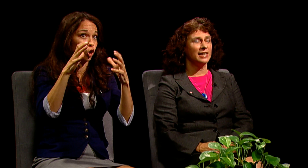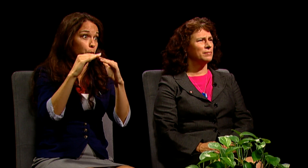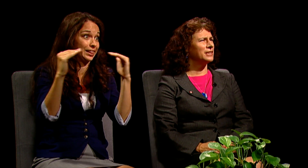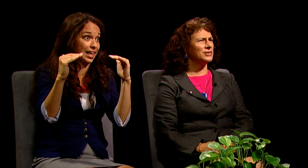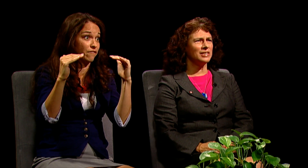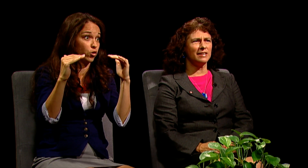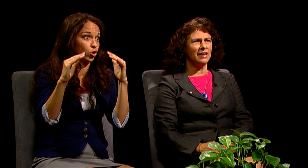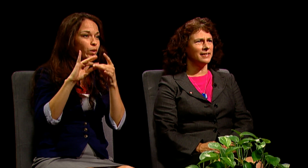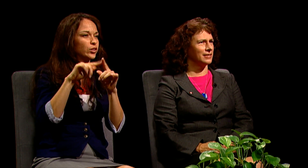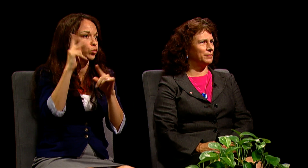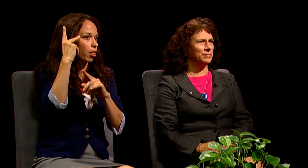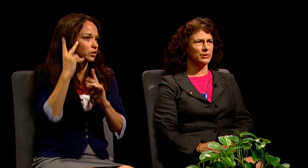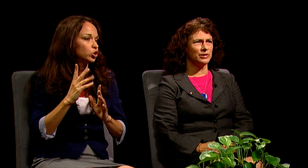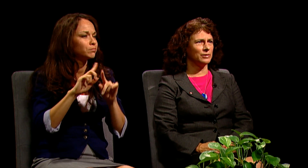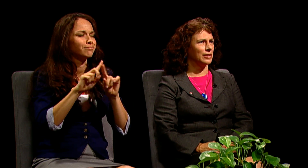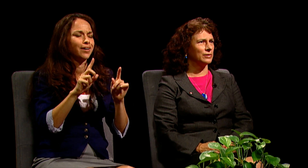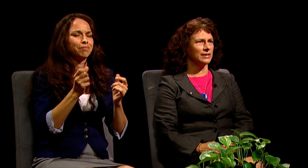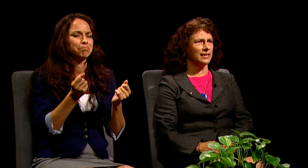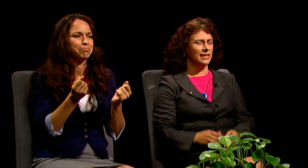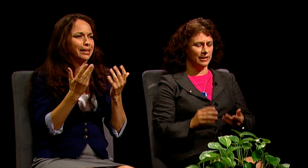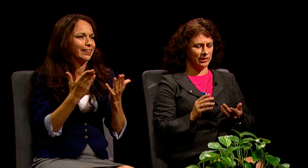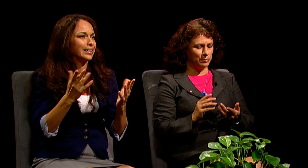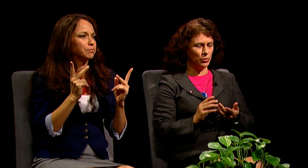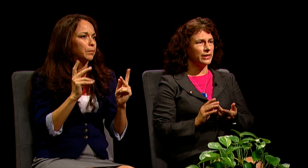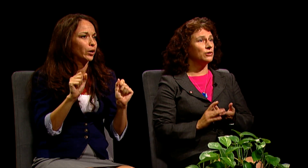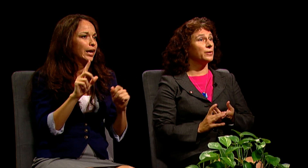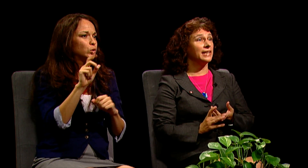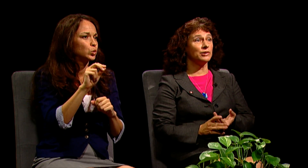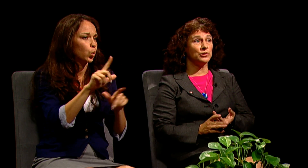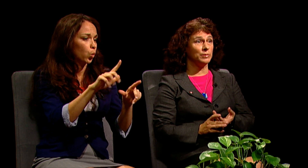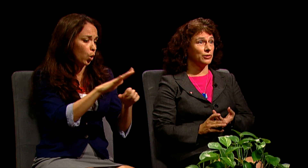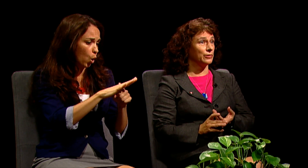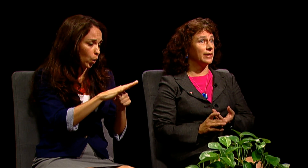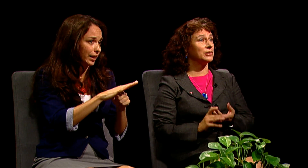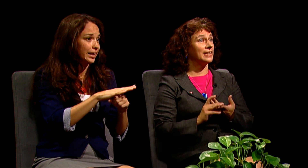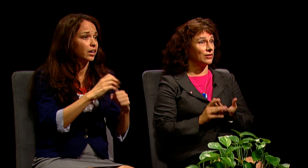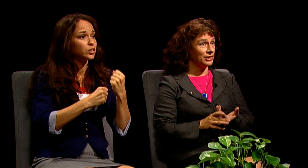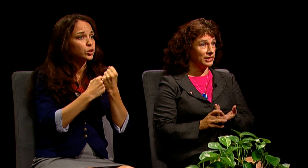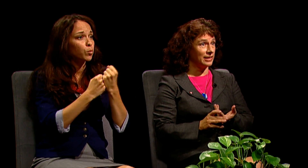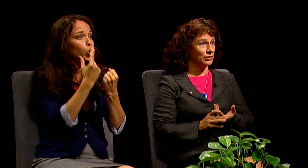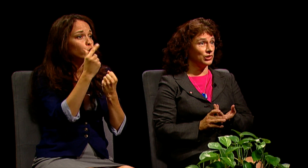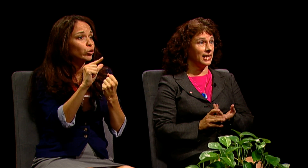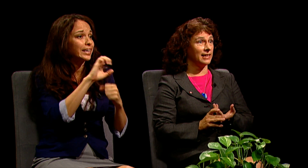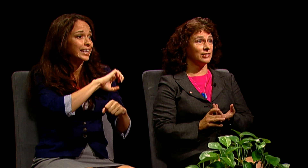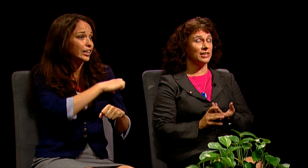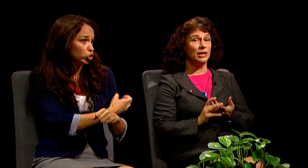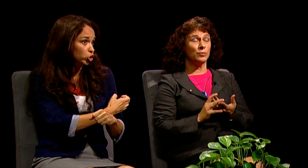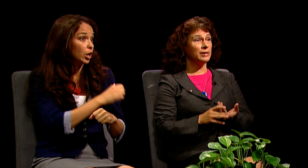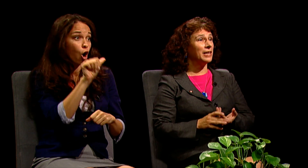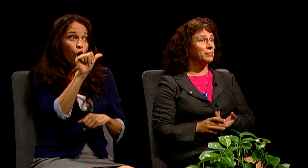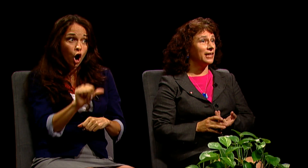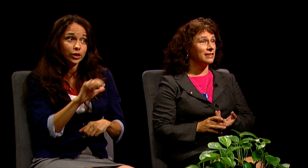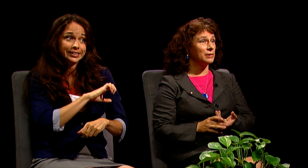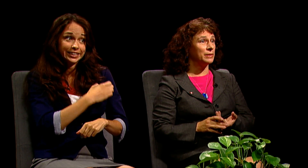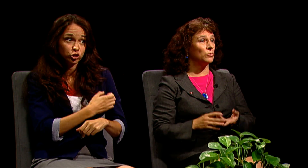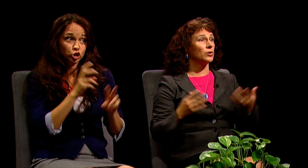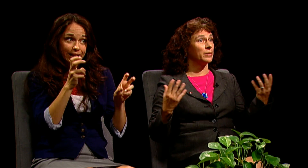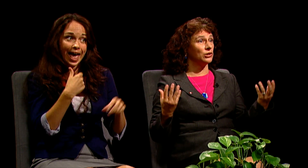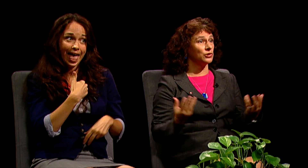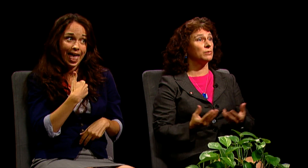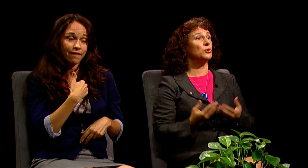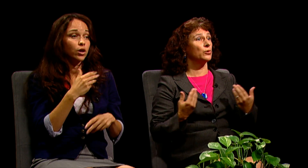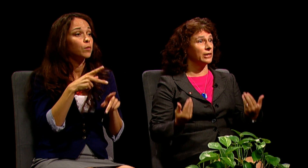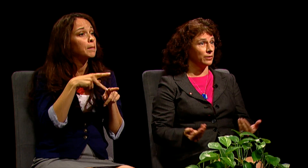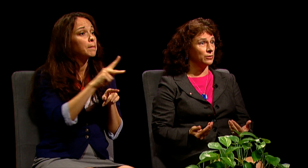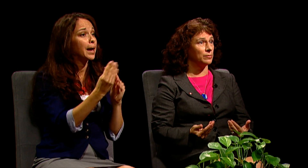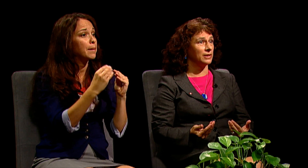politicians. But there's a lot that people can do locally. Supporting green energy programs like Austin Energy has, where you might pay a little bit more, but